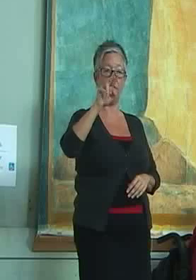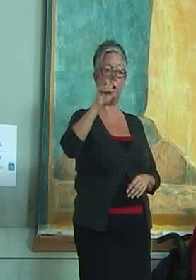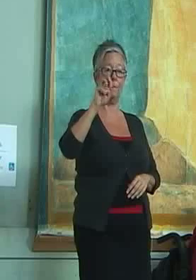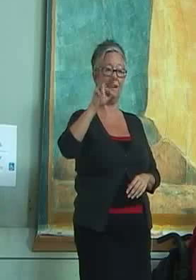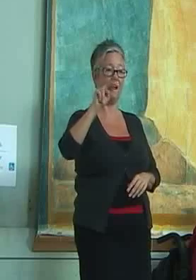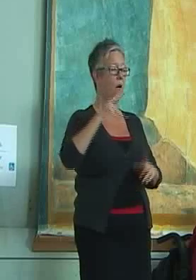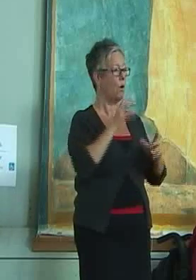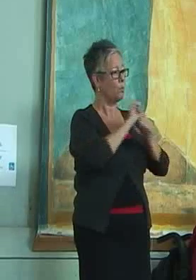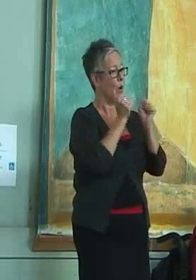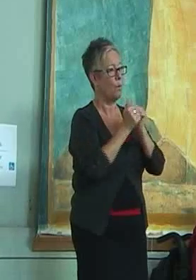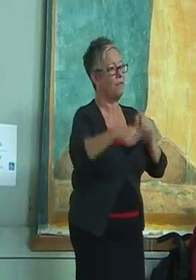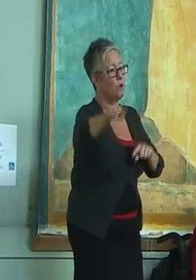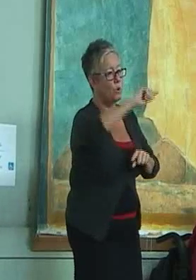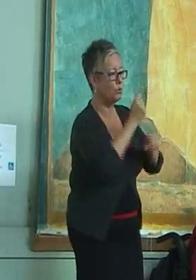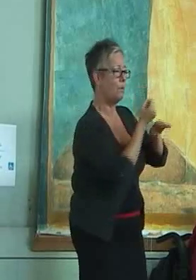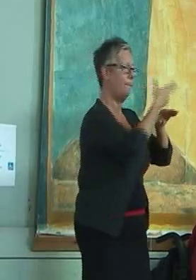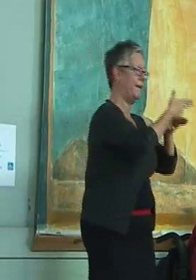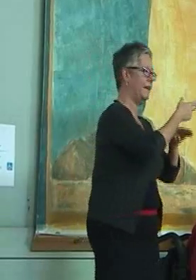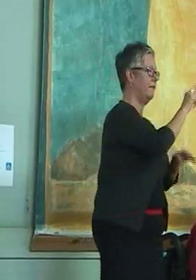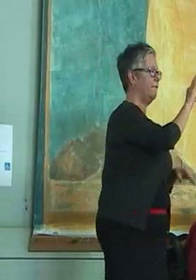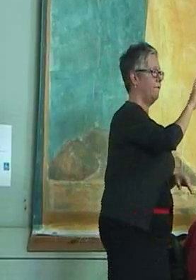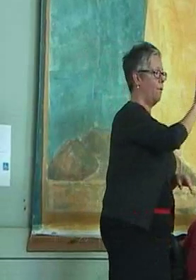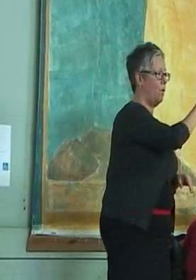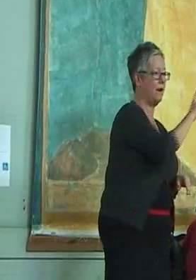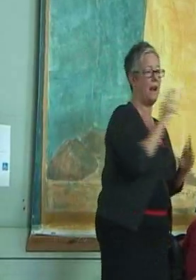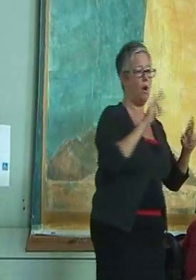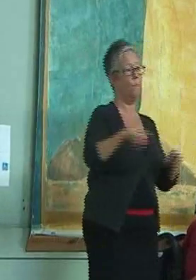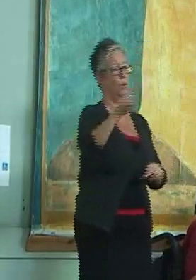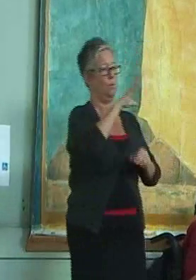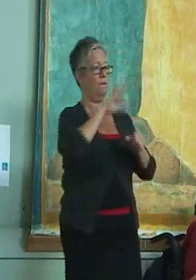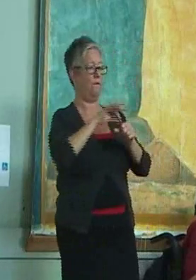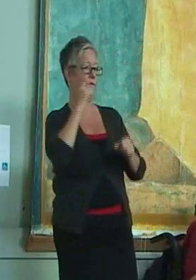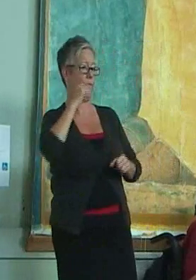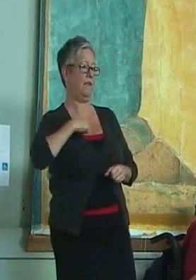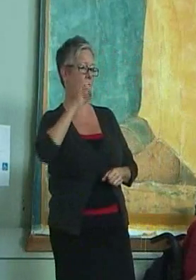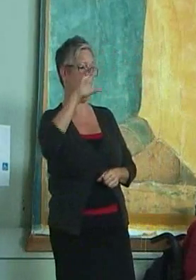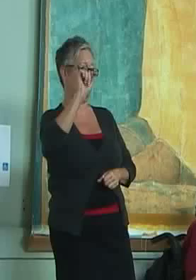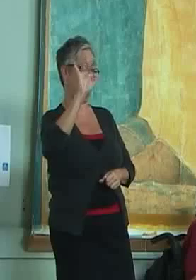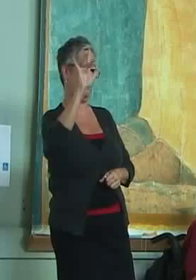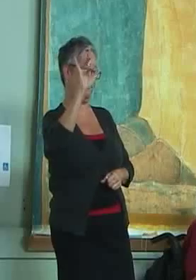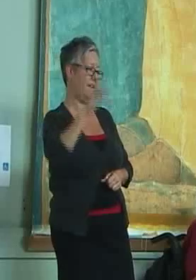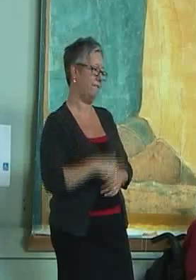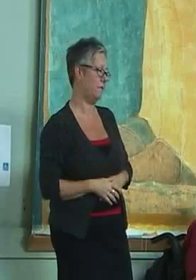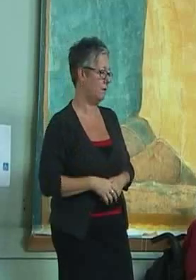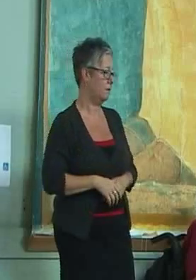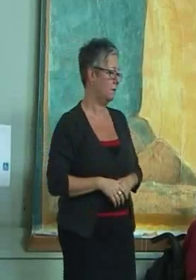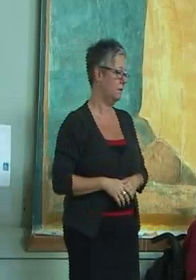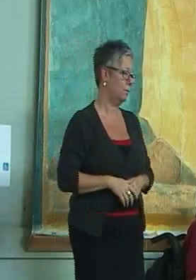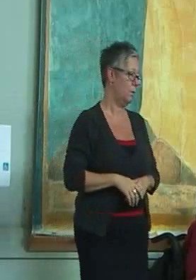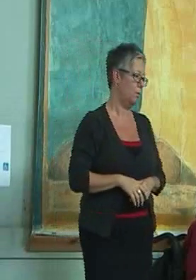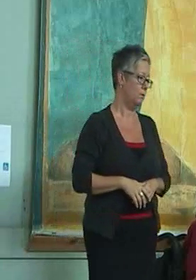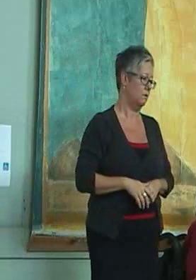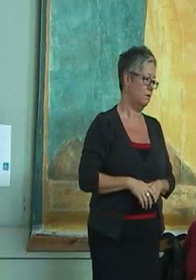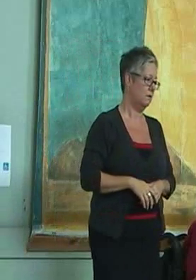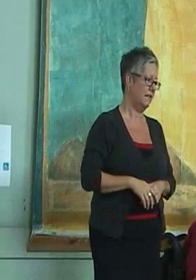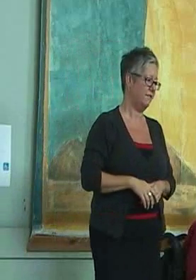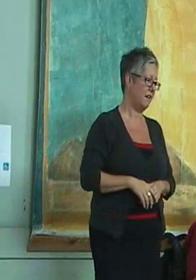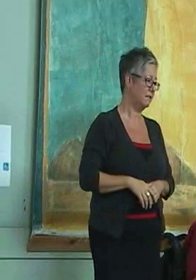Rob Ford. I want to be your mayor, and I hope you vote for me on October 25th. Thank you.